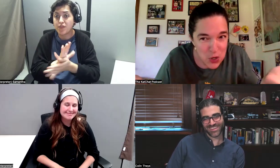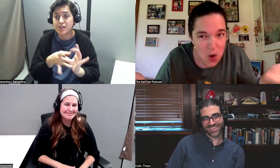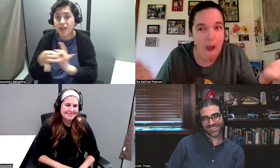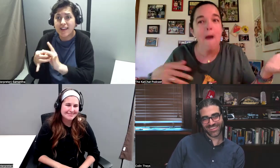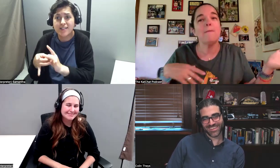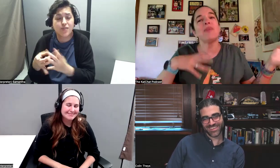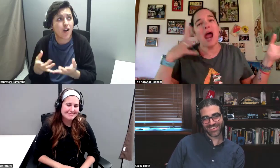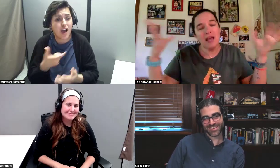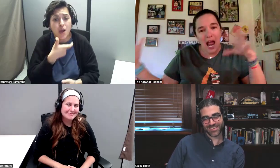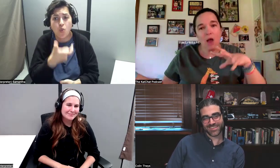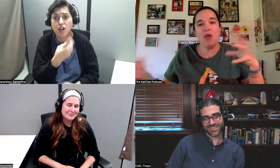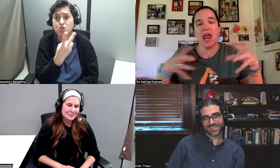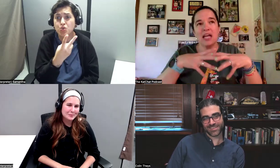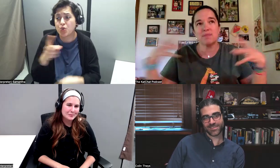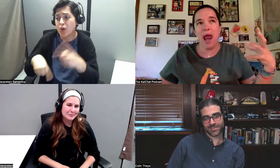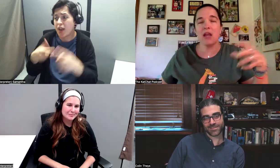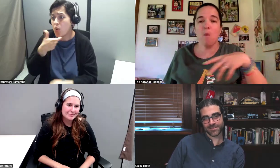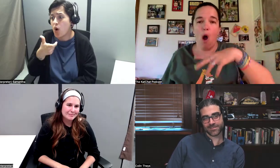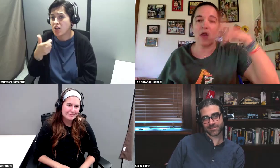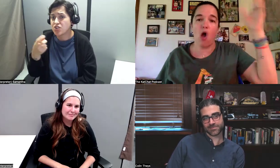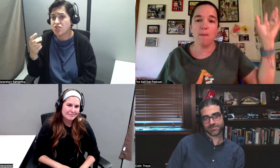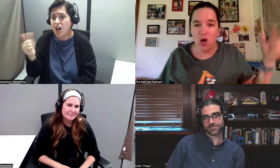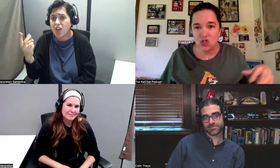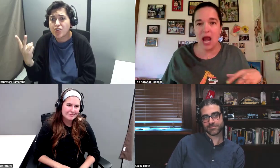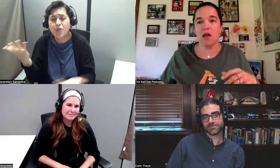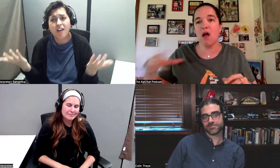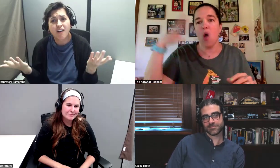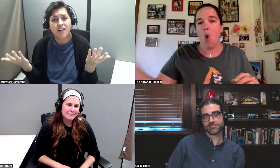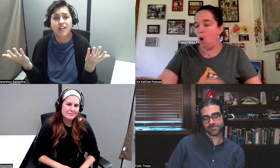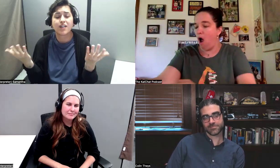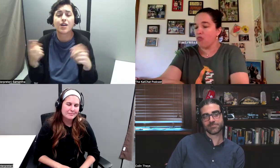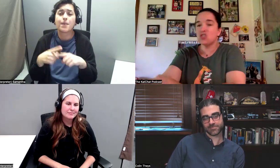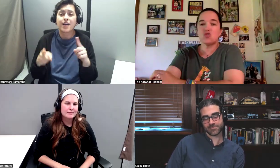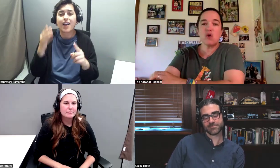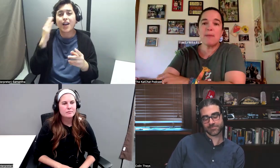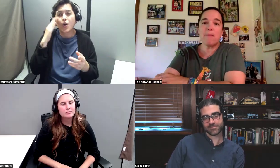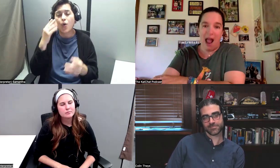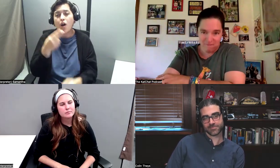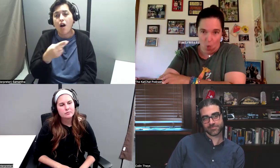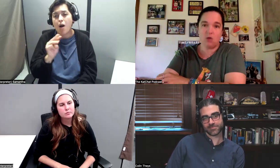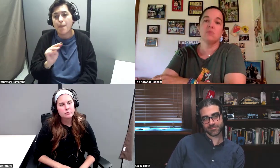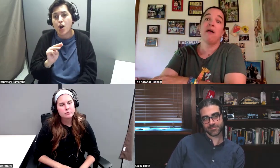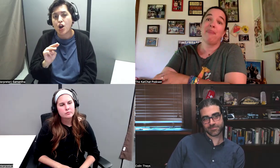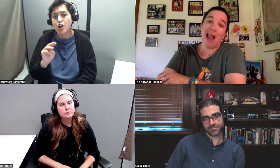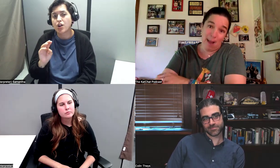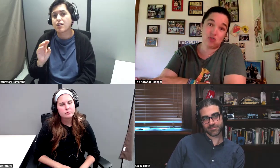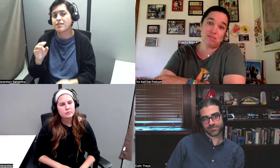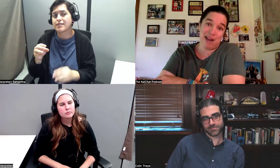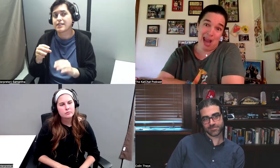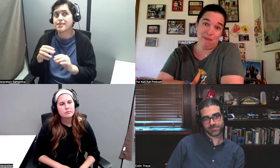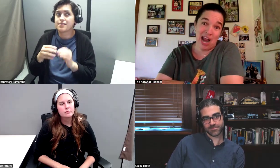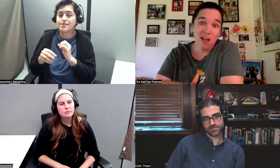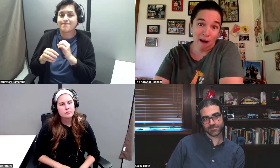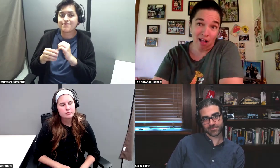other two? But then again, when they expanded more on Hallmark Channel or other streaming platforms, the